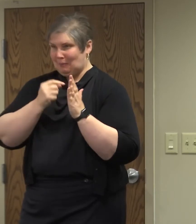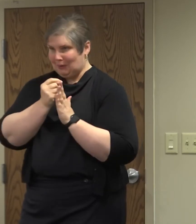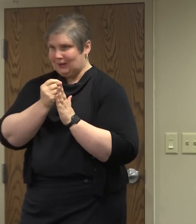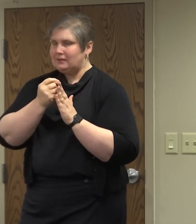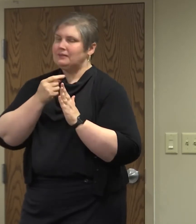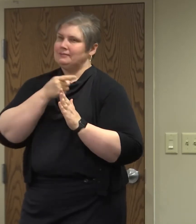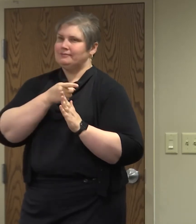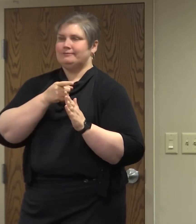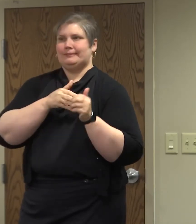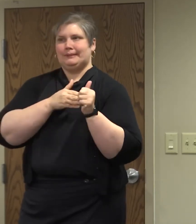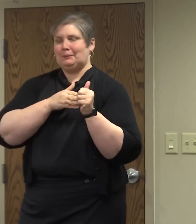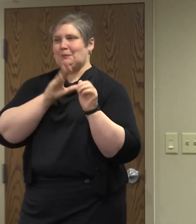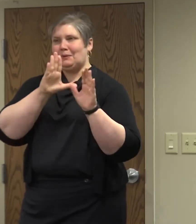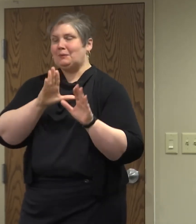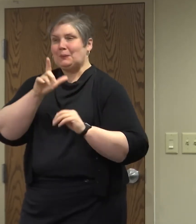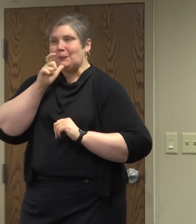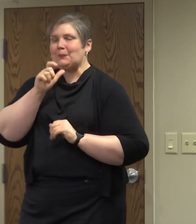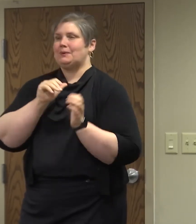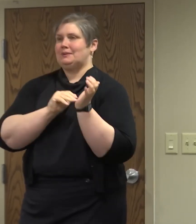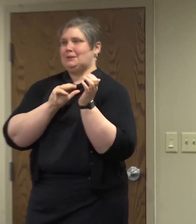Martell?